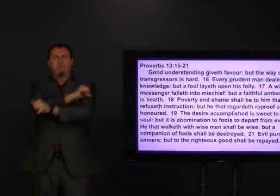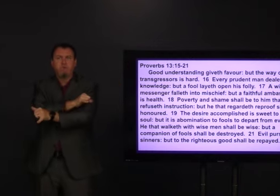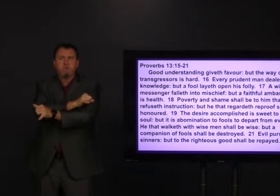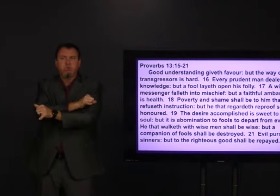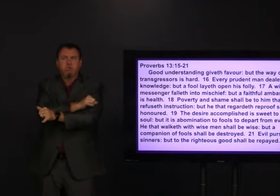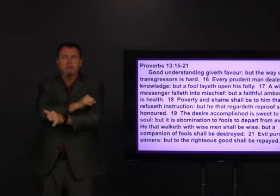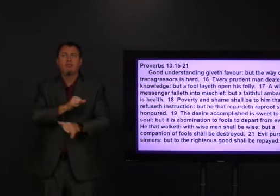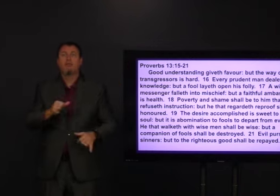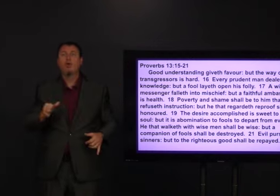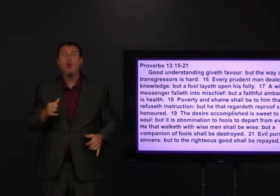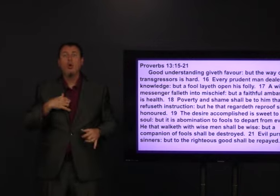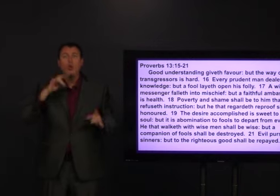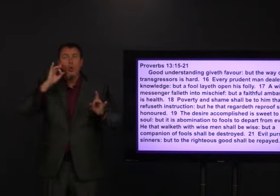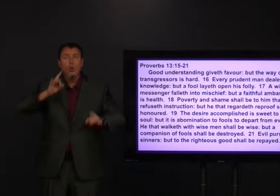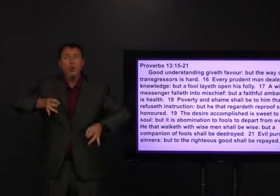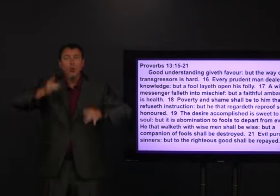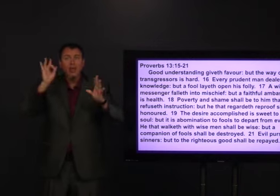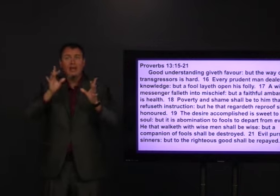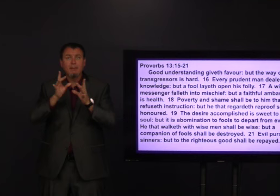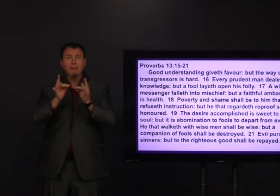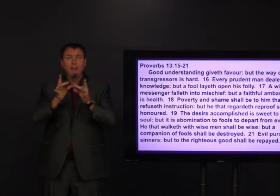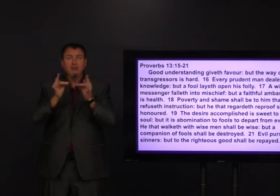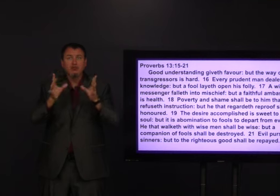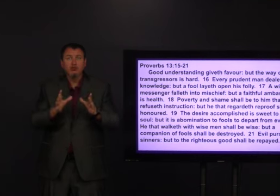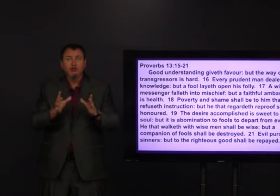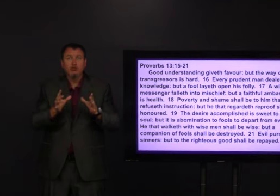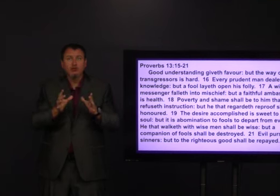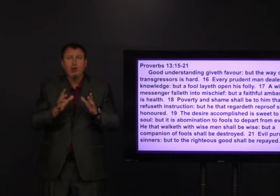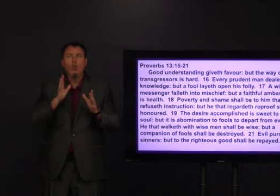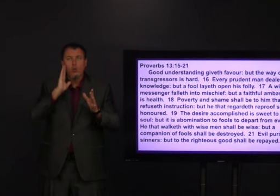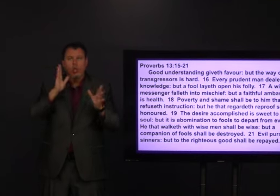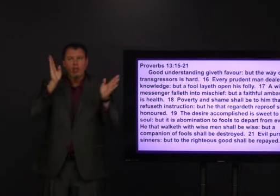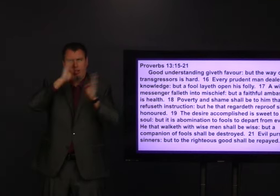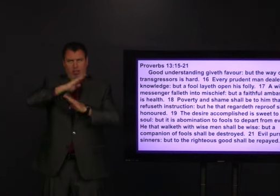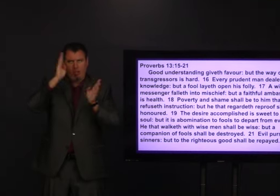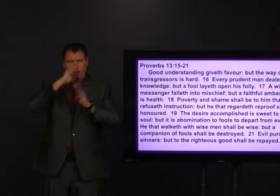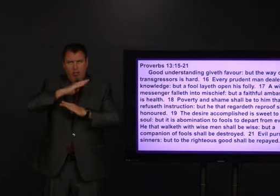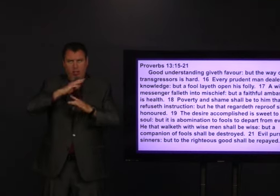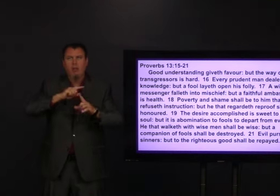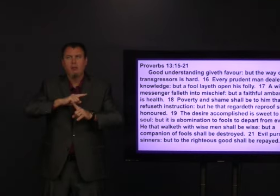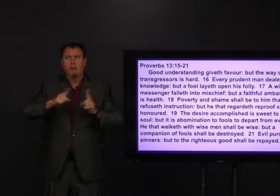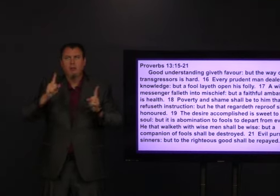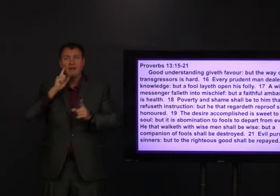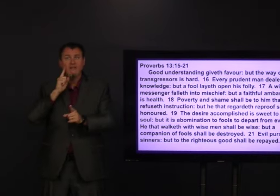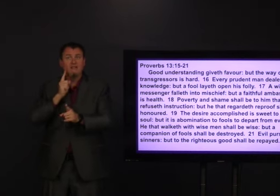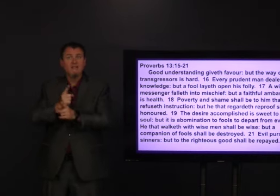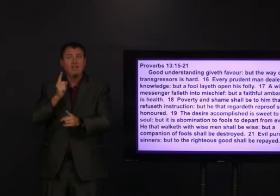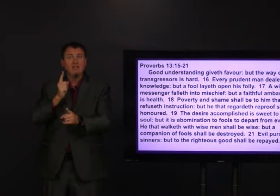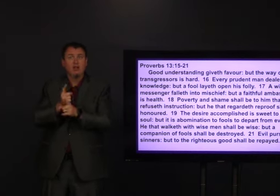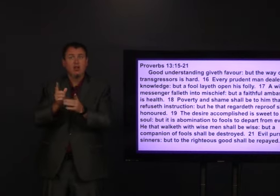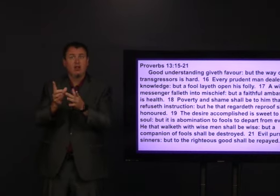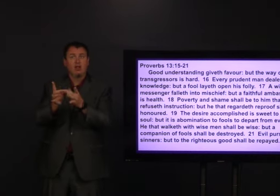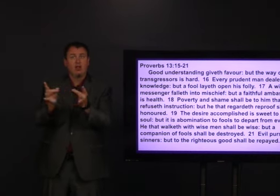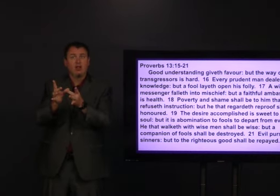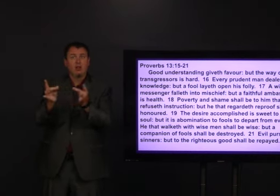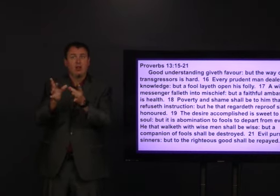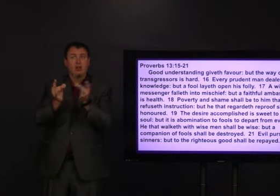his folly. A wicked messenger falleth into mischief, but a